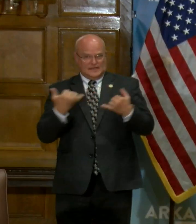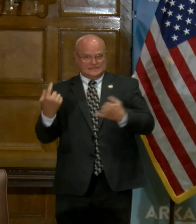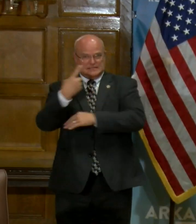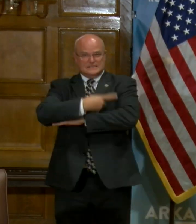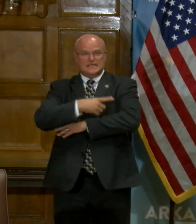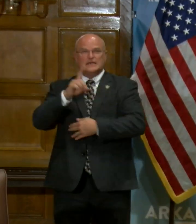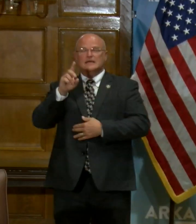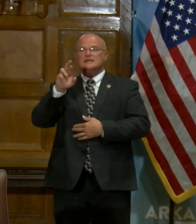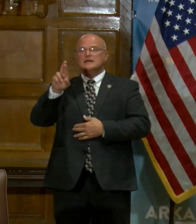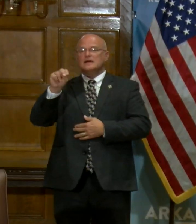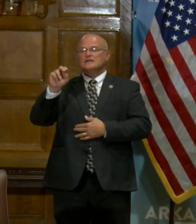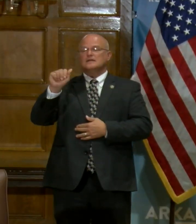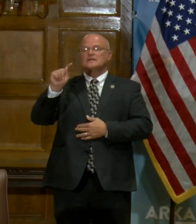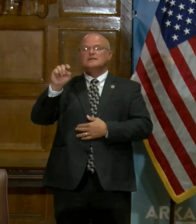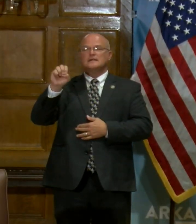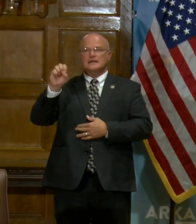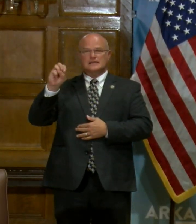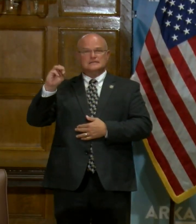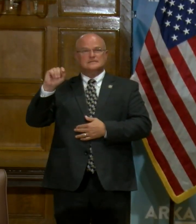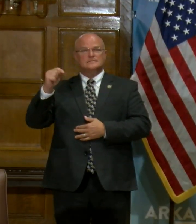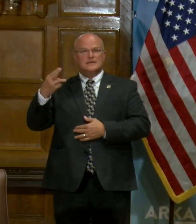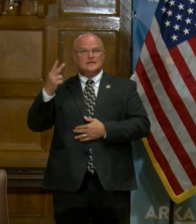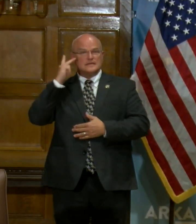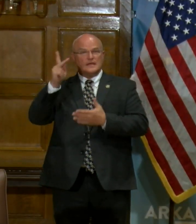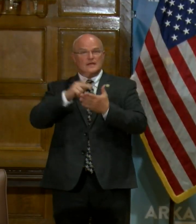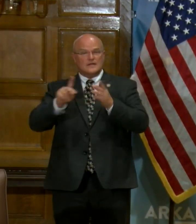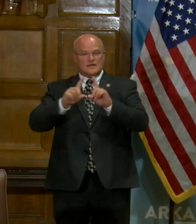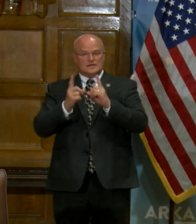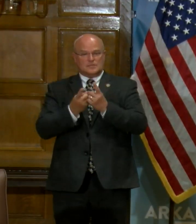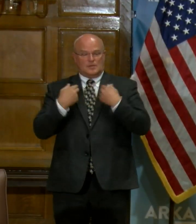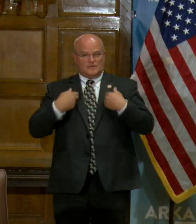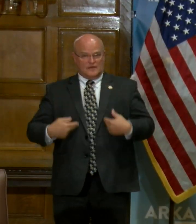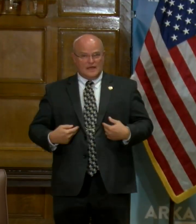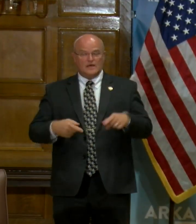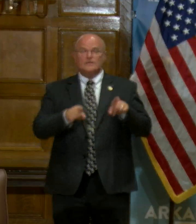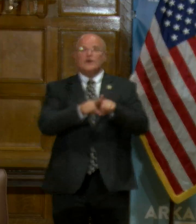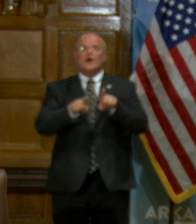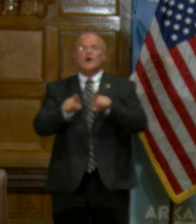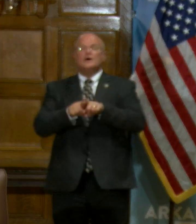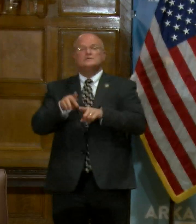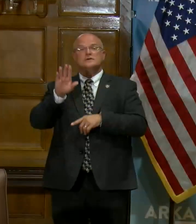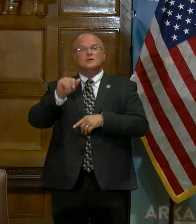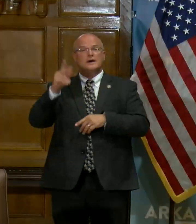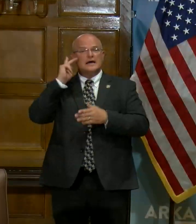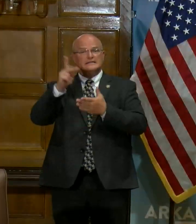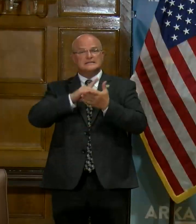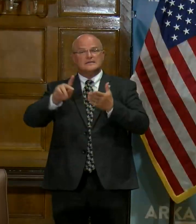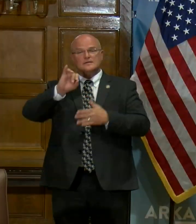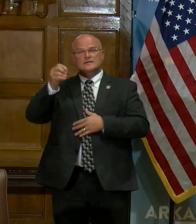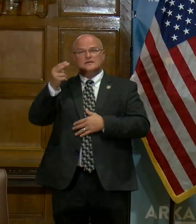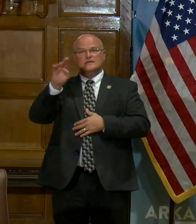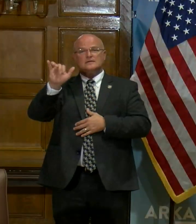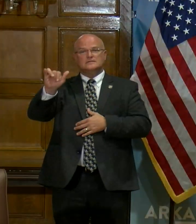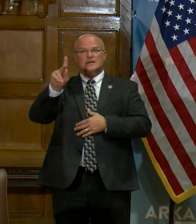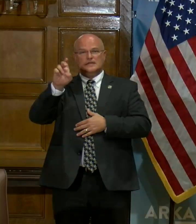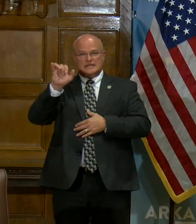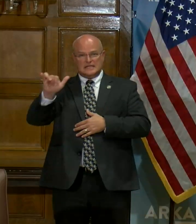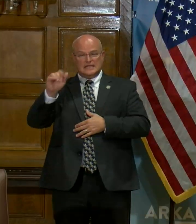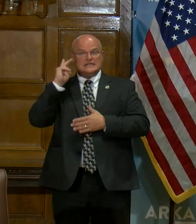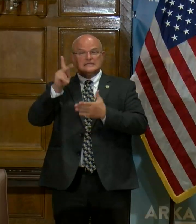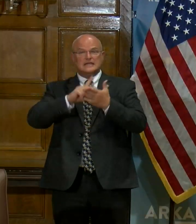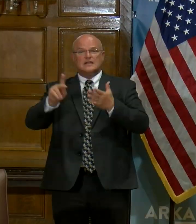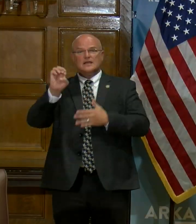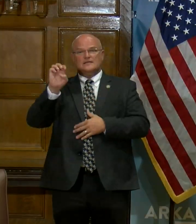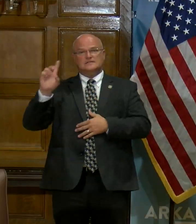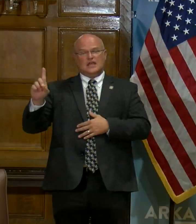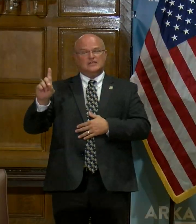Dr. Nate Smith, Secretary of the Department of Health, and also today by Secretary Johnny Key, Secretary of